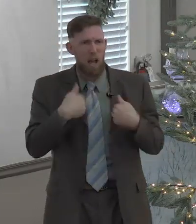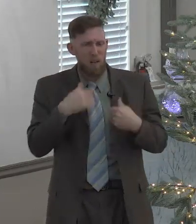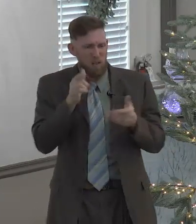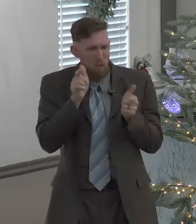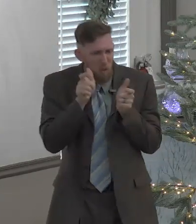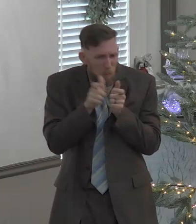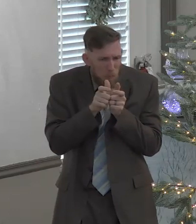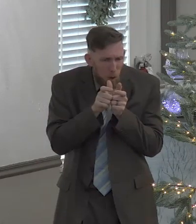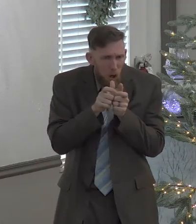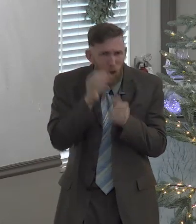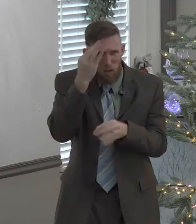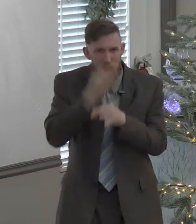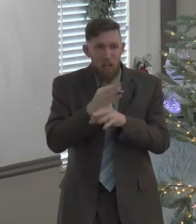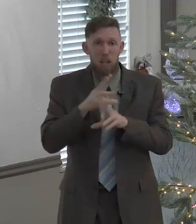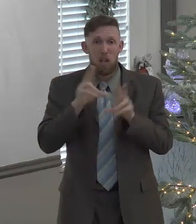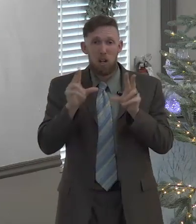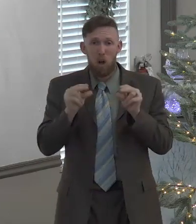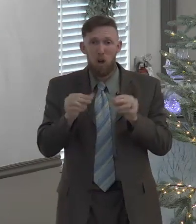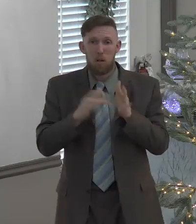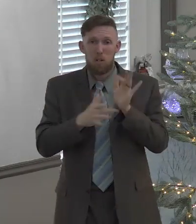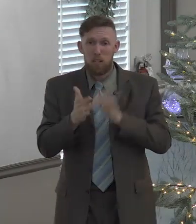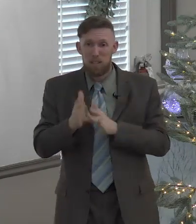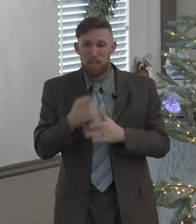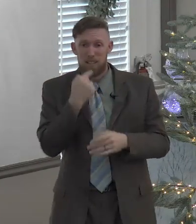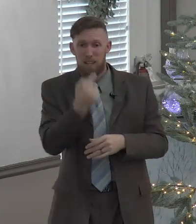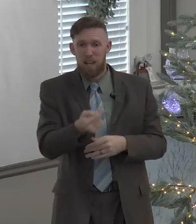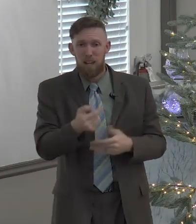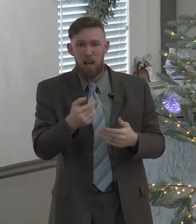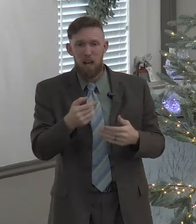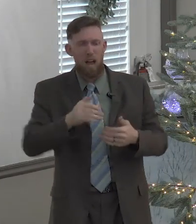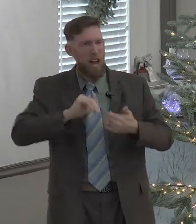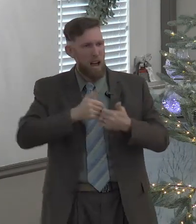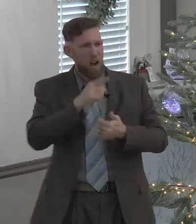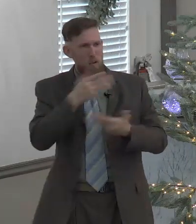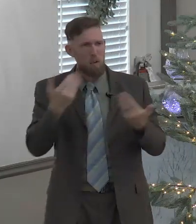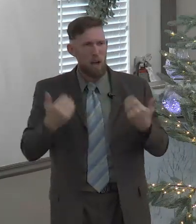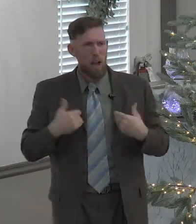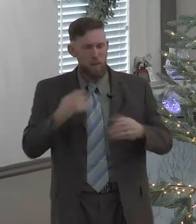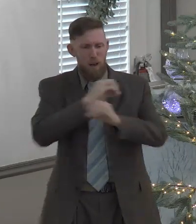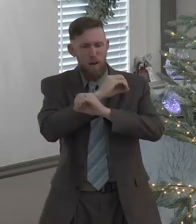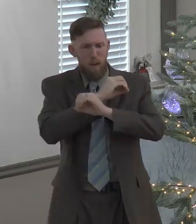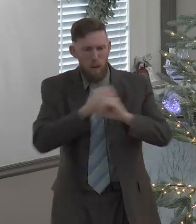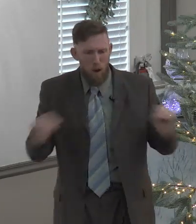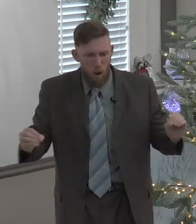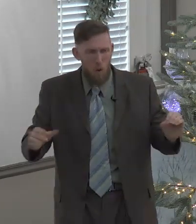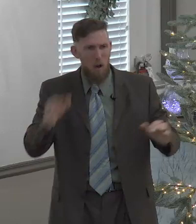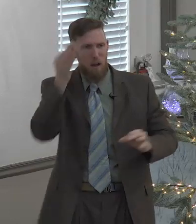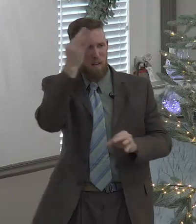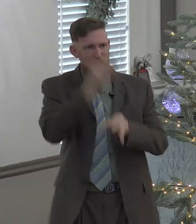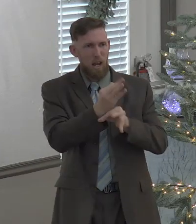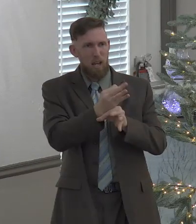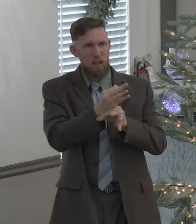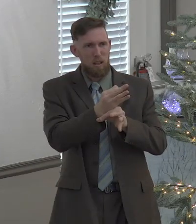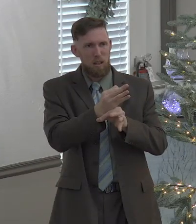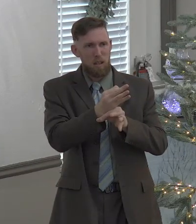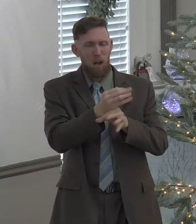How is it that you just don't believe me? No, he says, how is it that you have no faith?